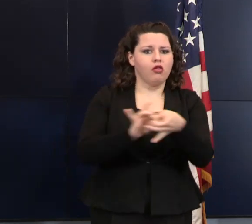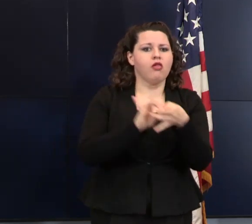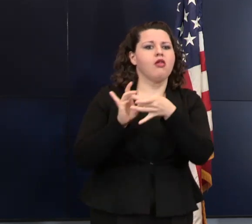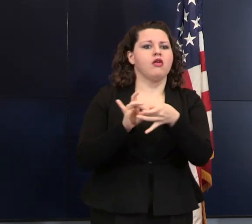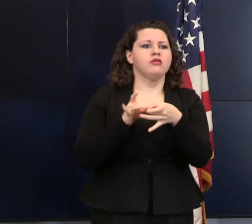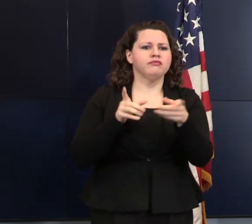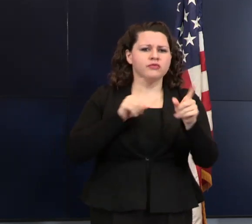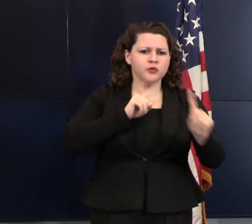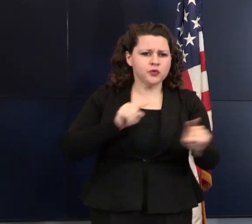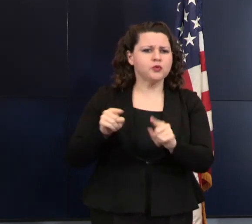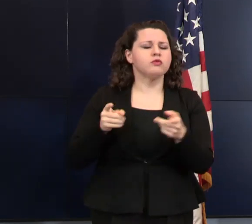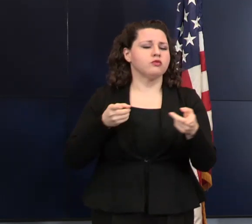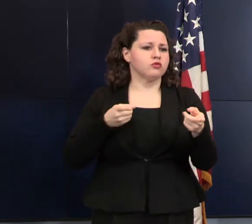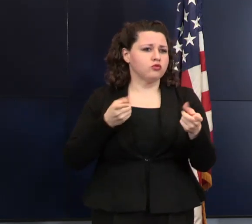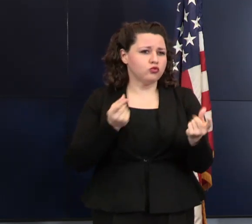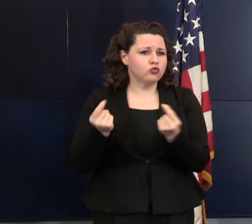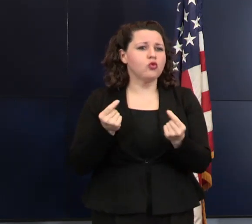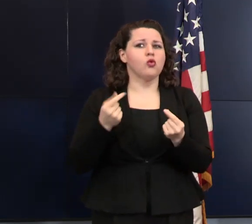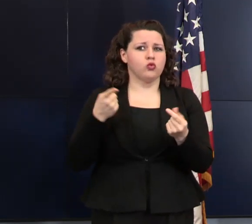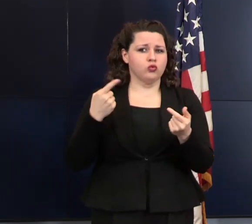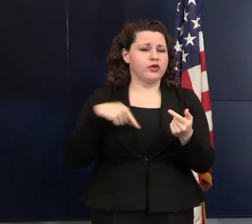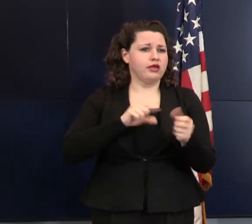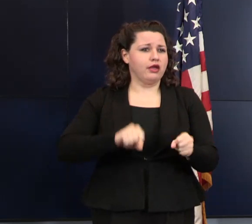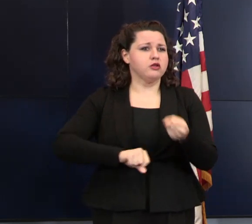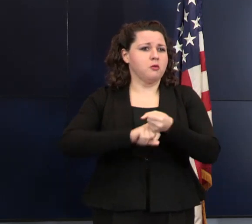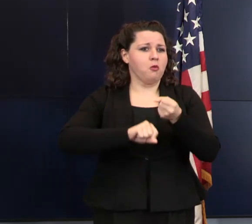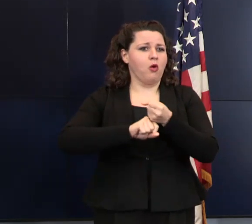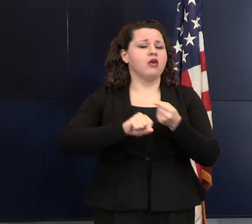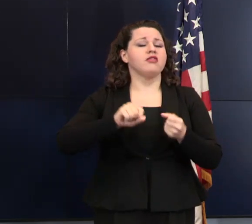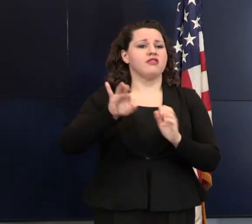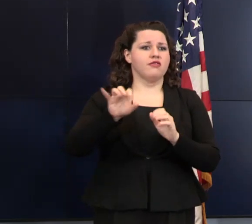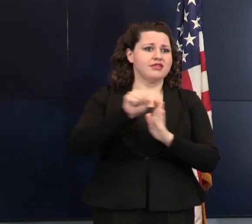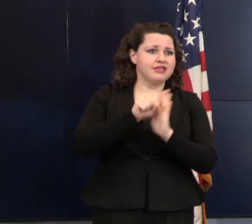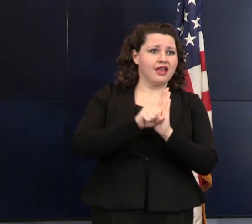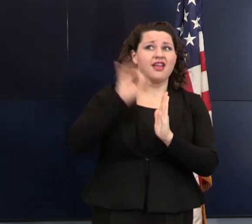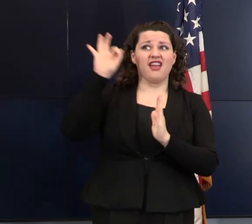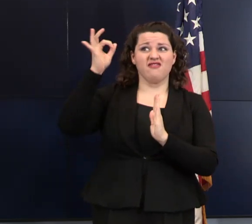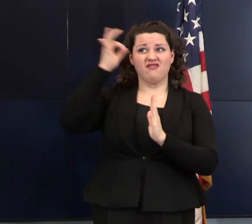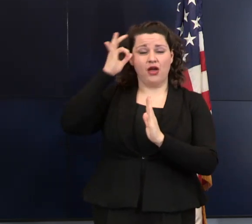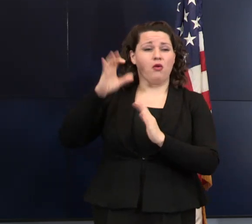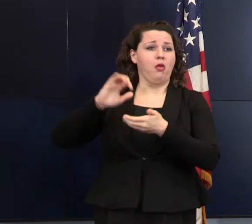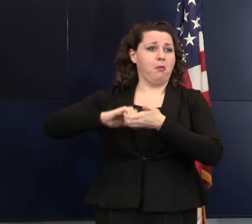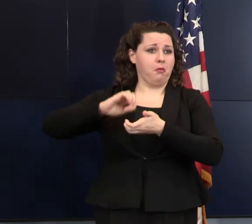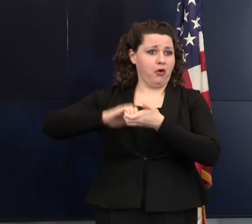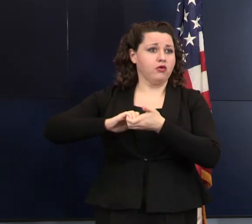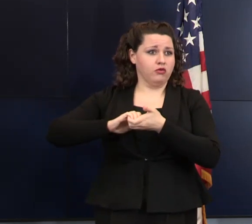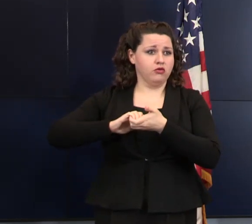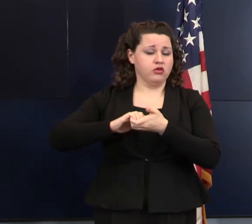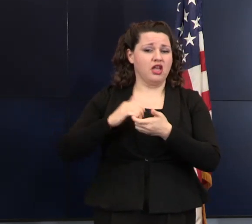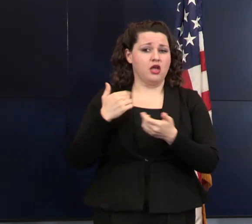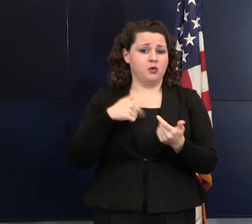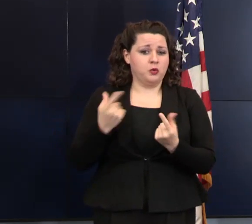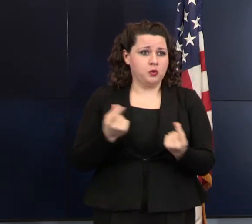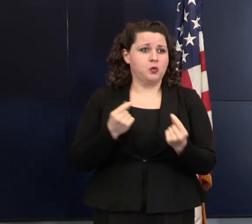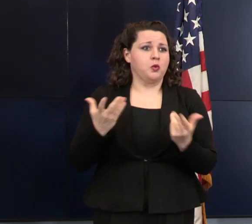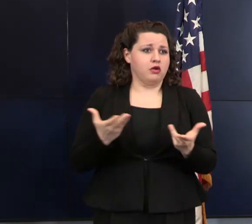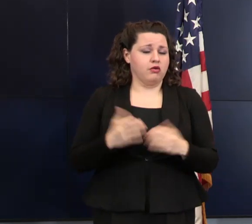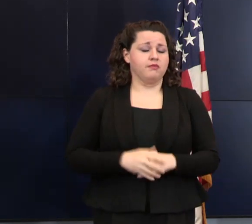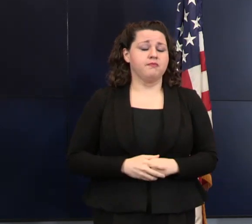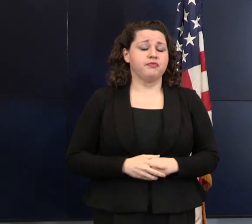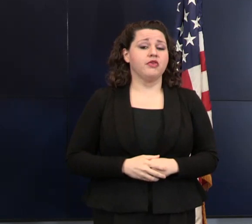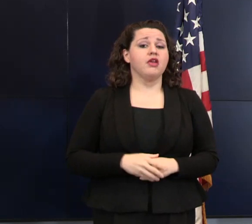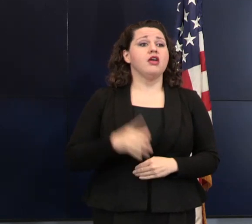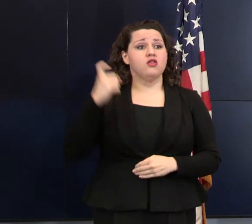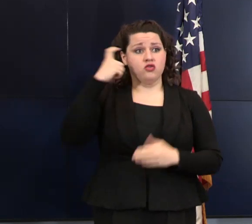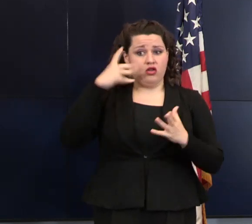forces activated in support of our local, state, and federal partners on our regional response efforts within the state. At the direction